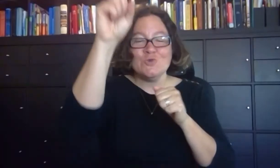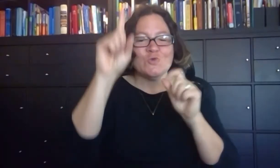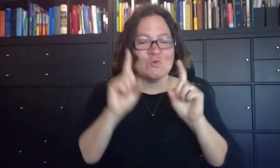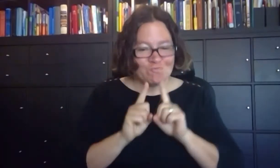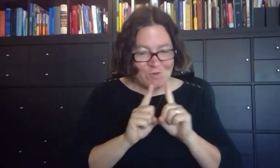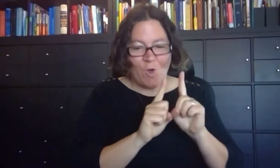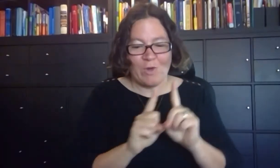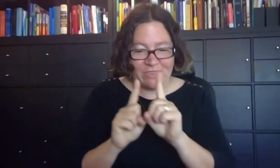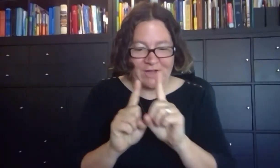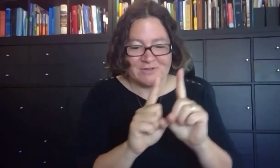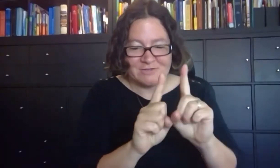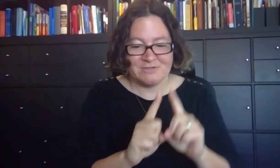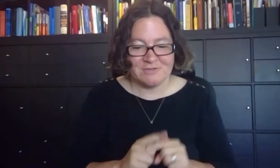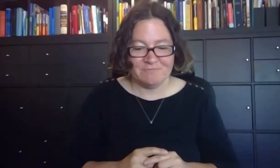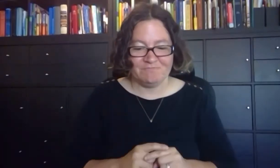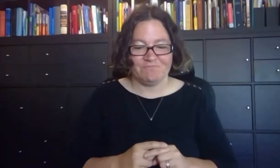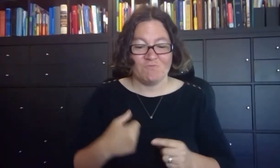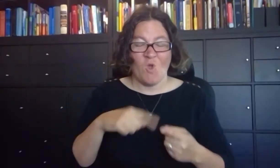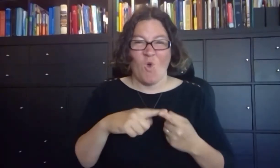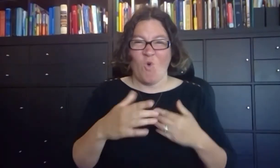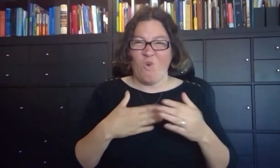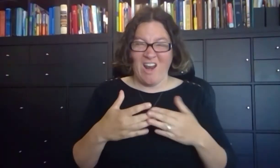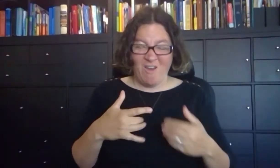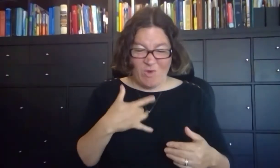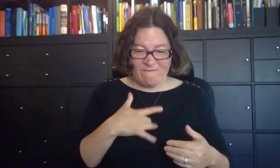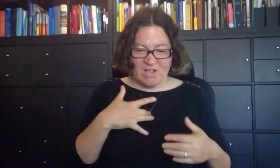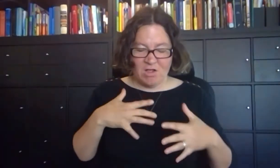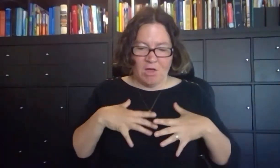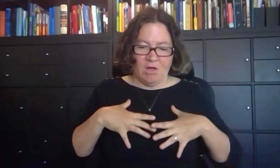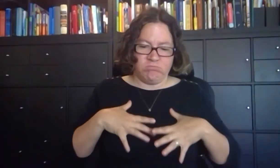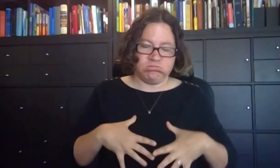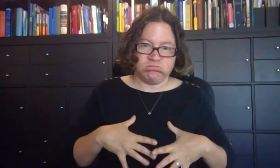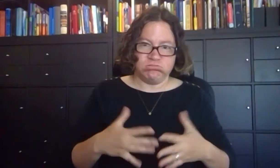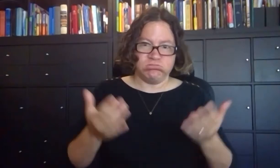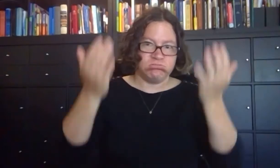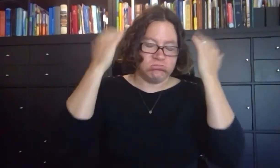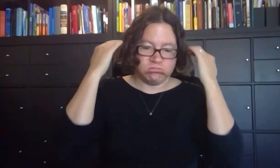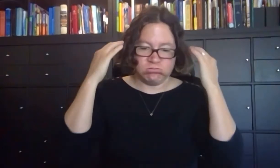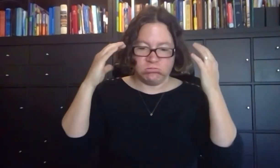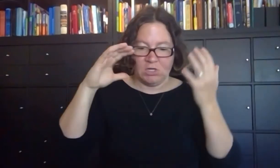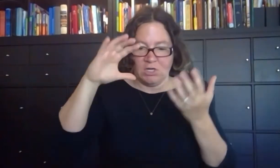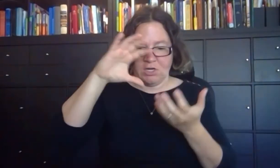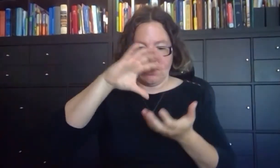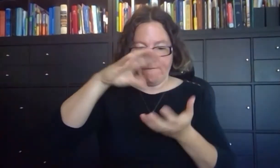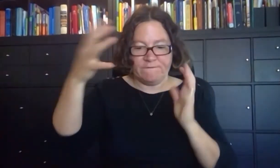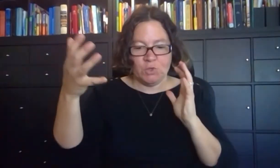Help us to remember you are with us. Whenever we feel confused and